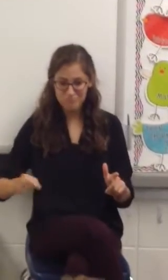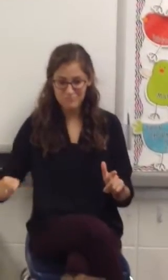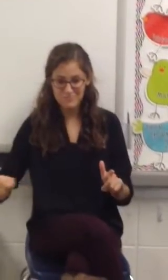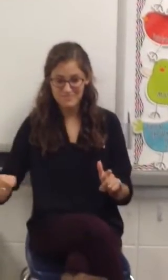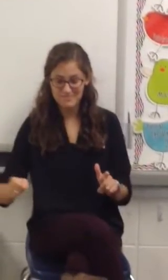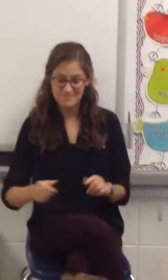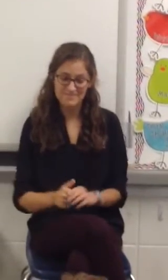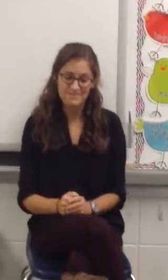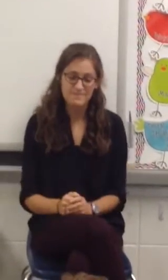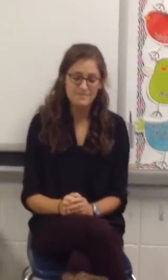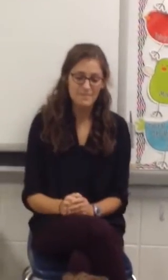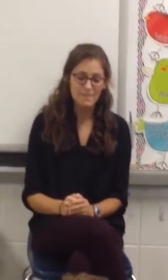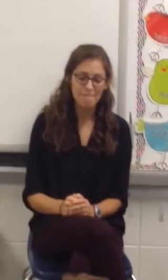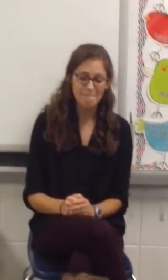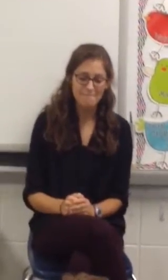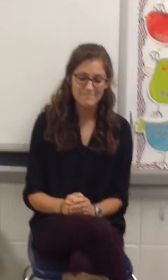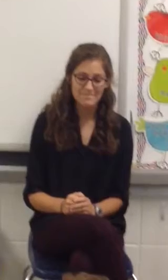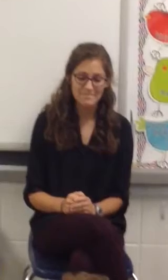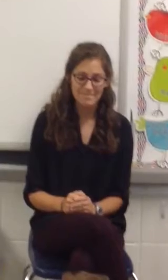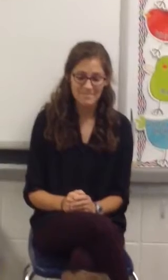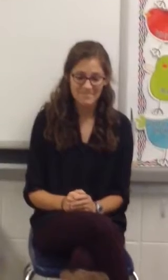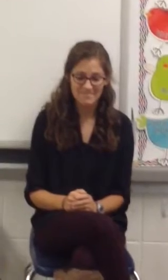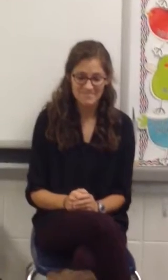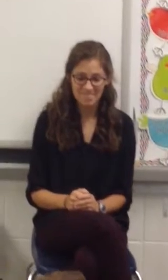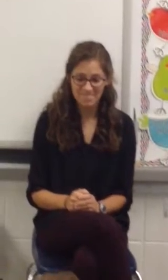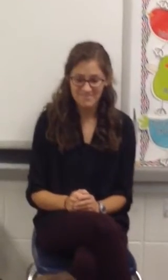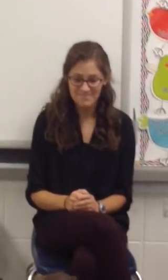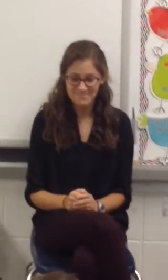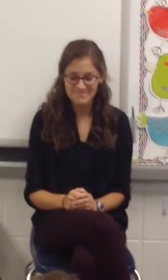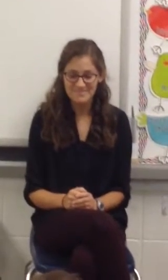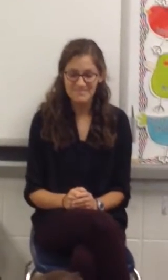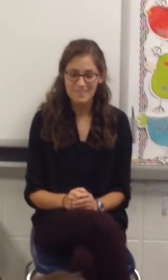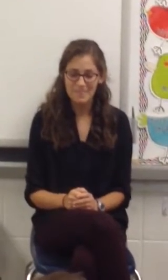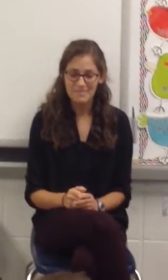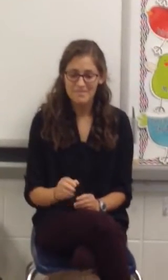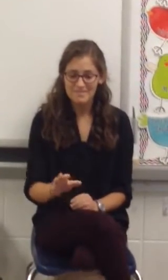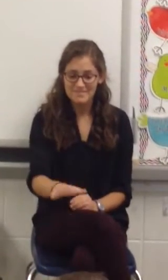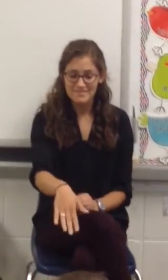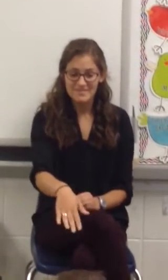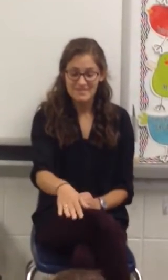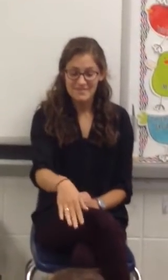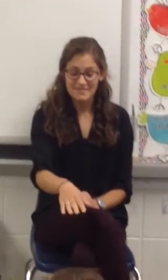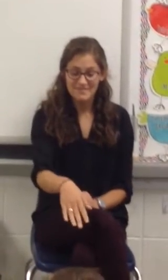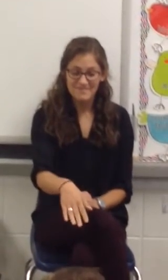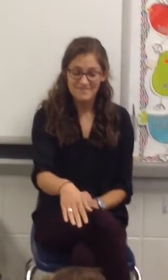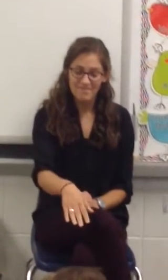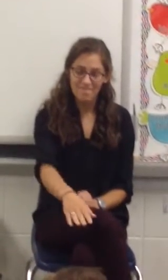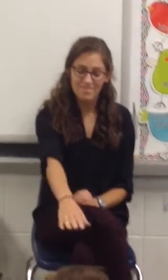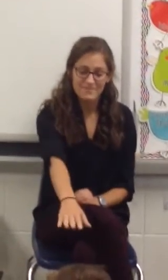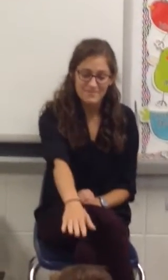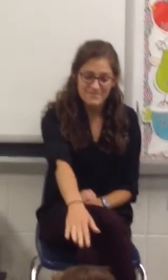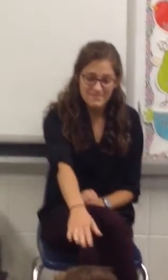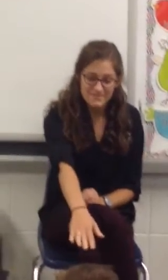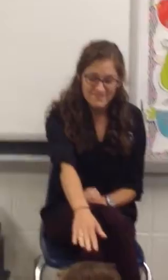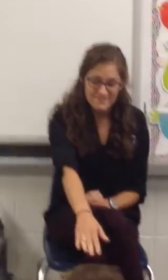us a little while. It's not going to be a fast project, and we might even have to finish a little bit on Monday. Okay? So we're gonna